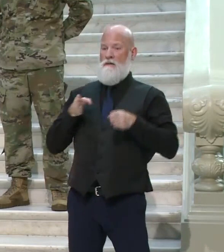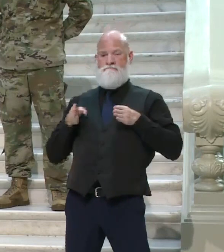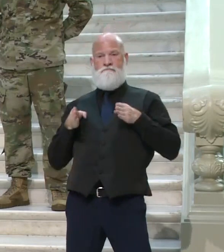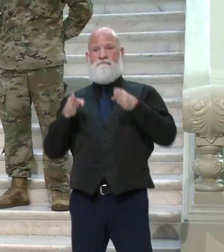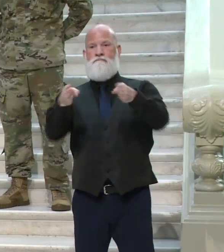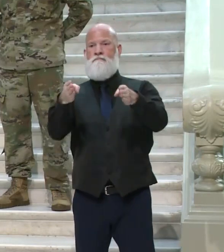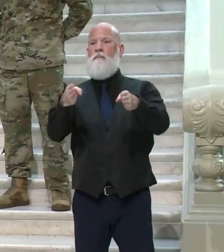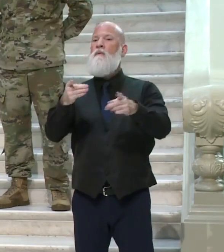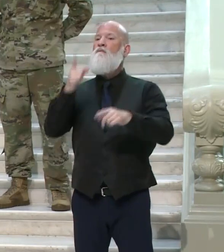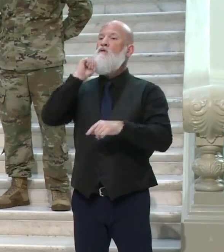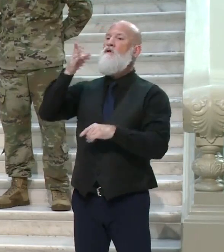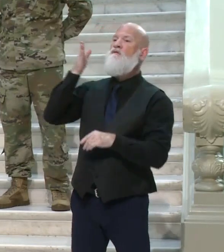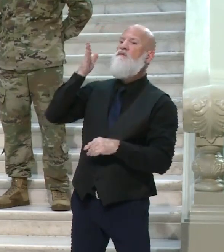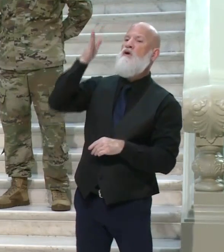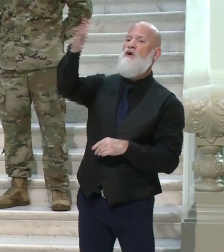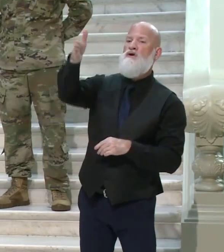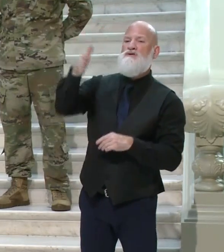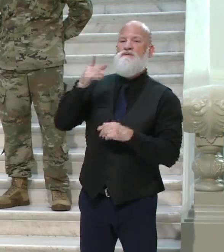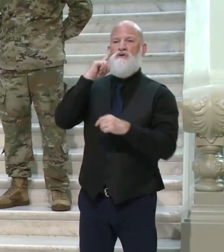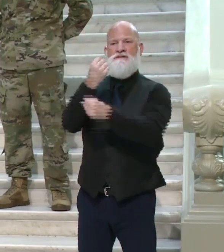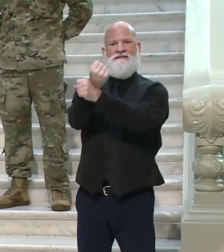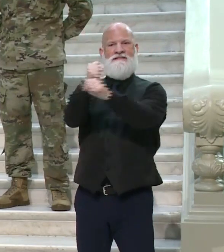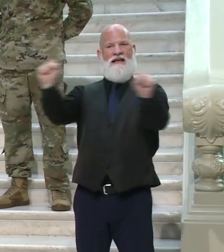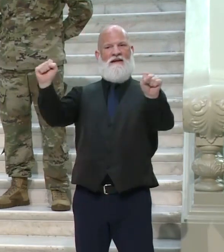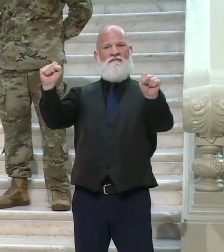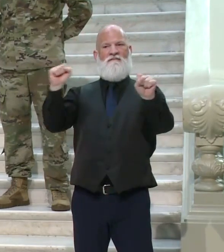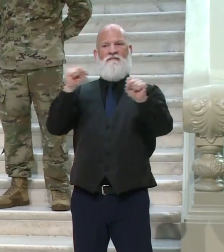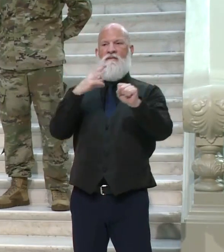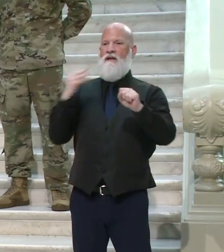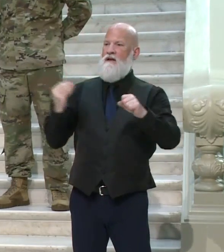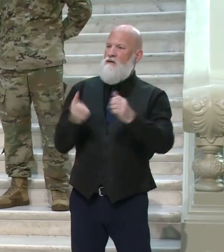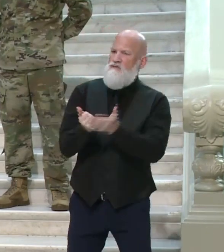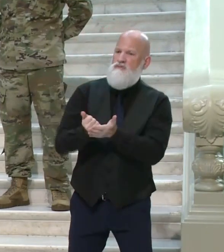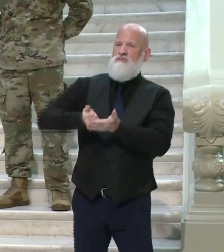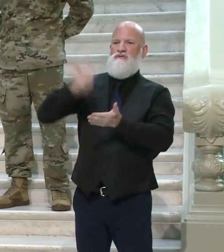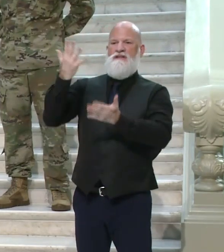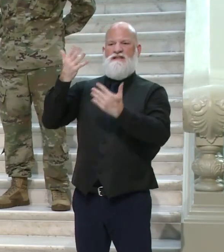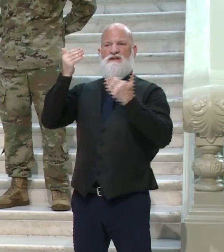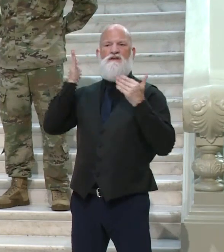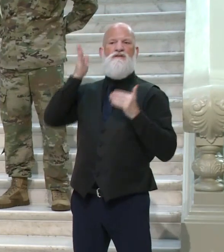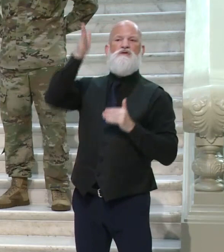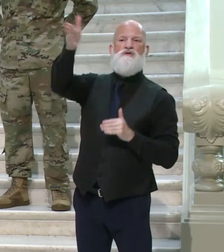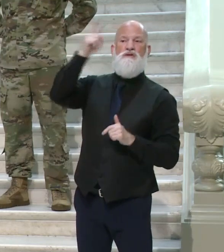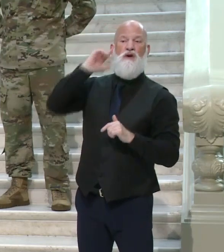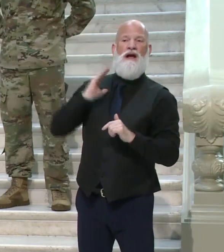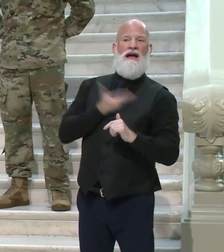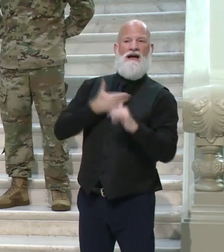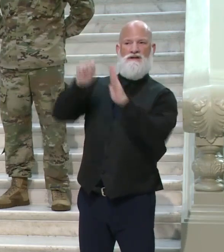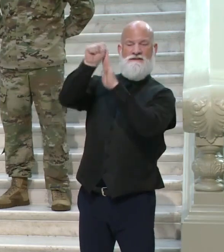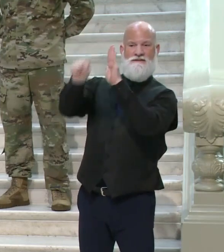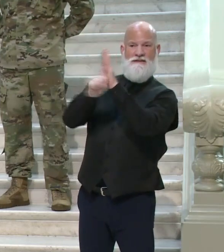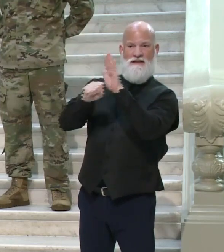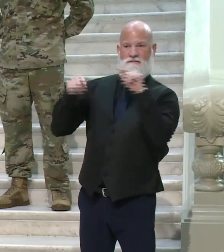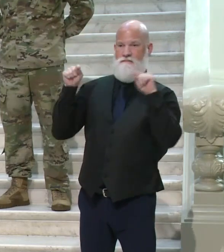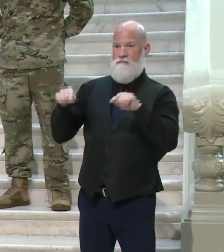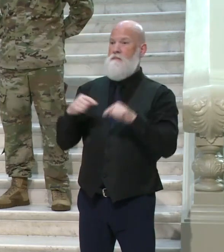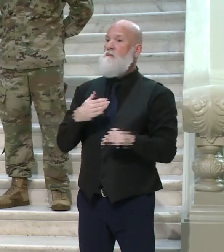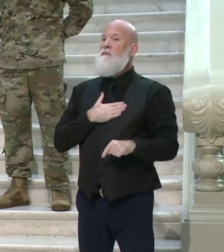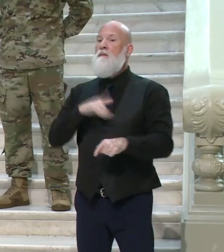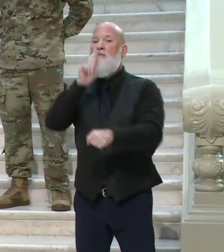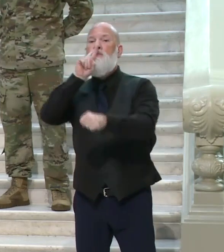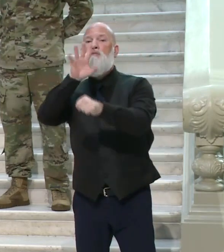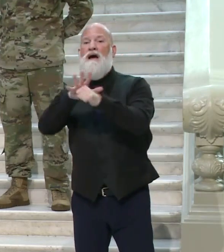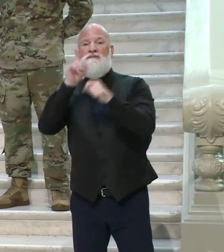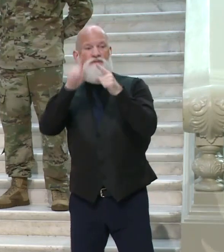stronger, and more prosperous future for our state. But I can promise you this, there is more that unites